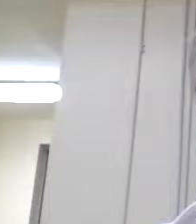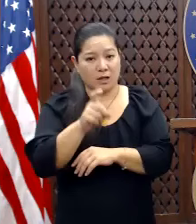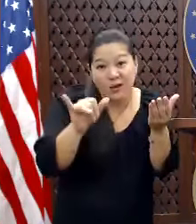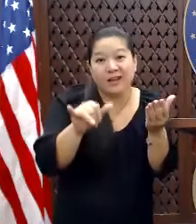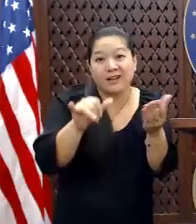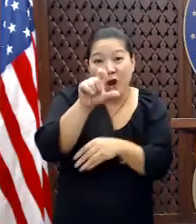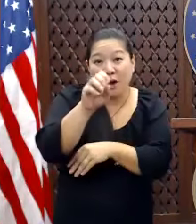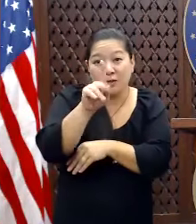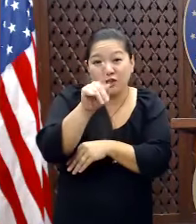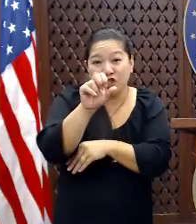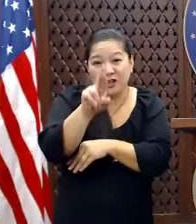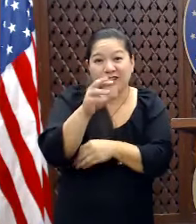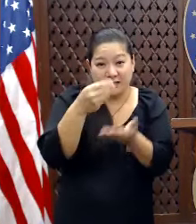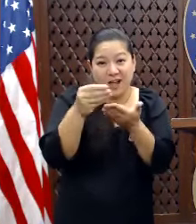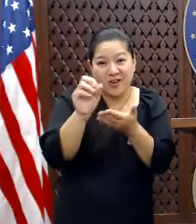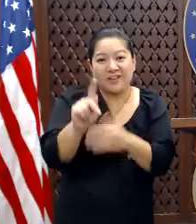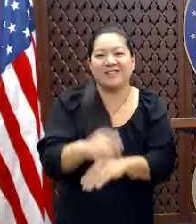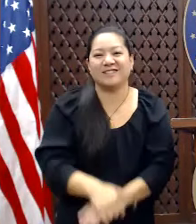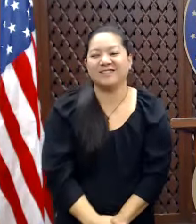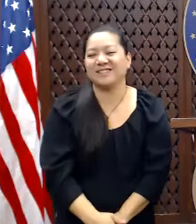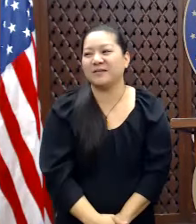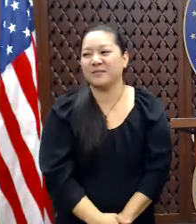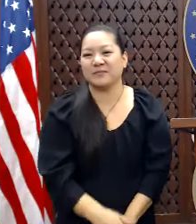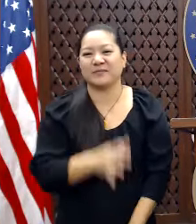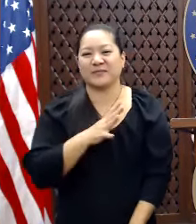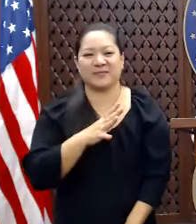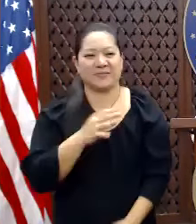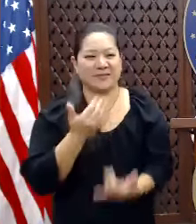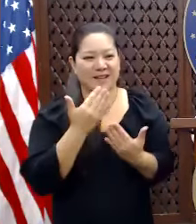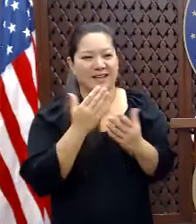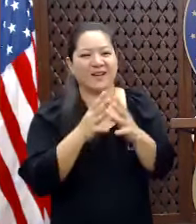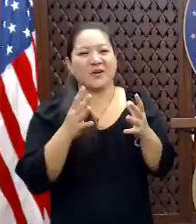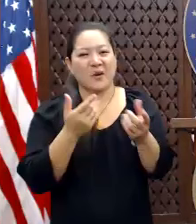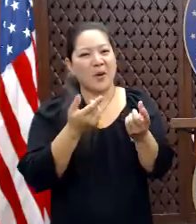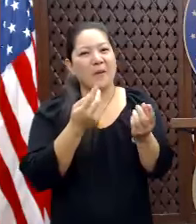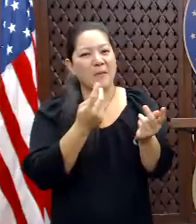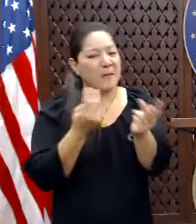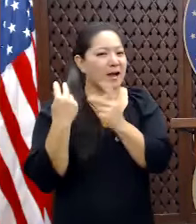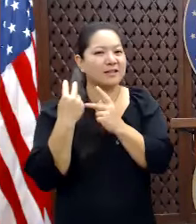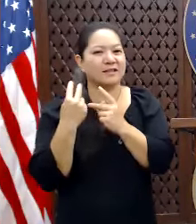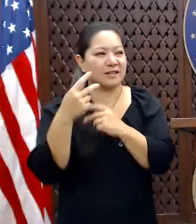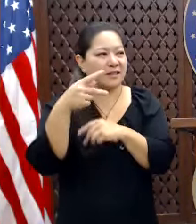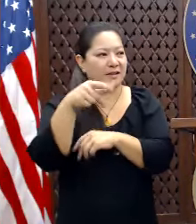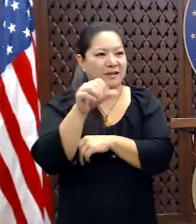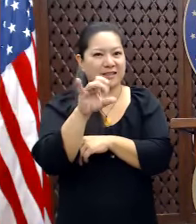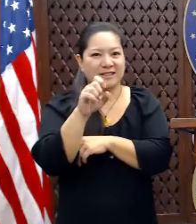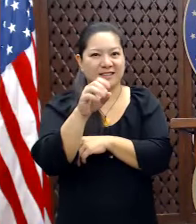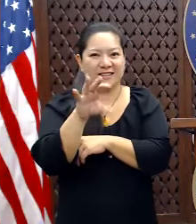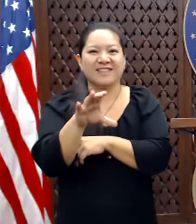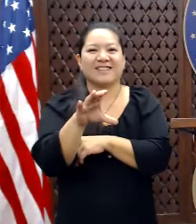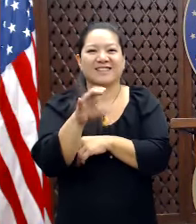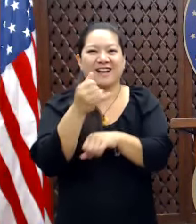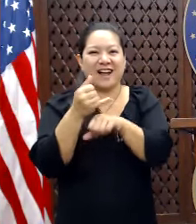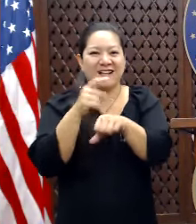it. Yeah. Thank you. Big line. Thank you, Kevin. We'll go back to Pacific Island Times. Phil, your